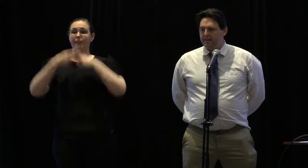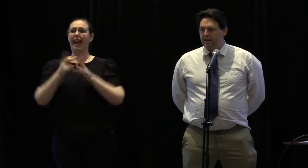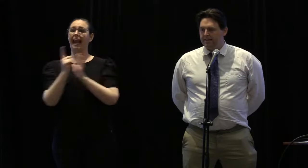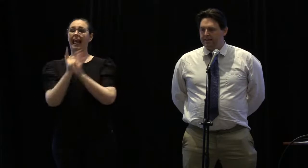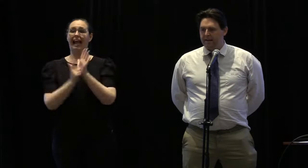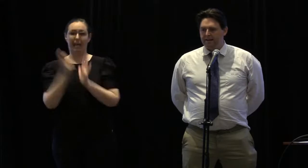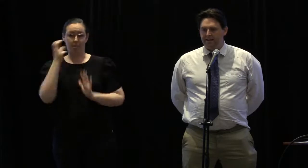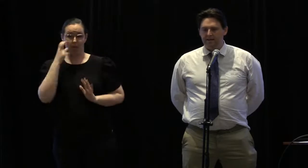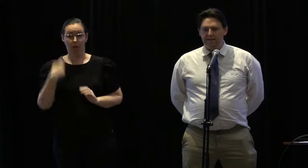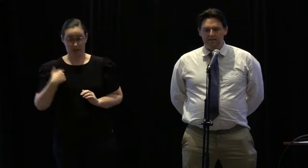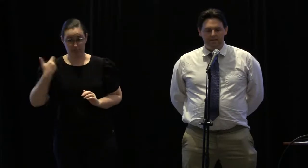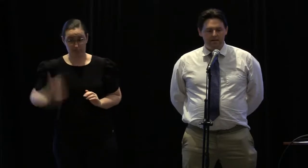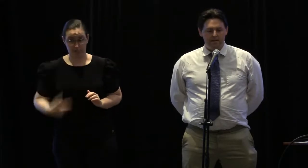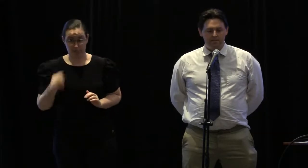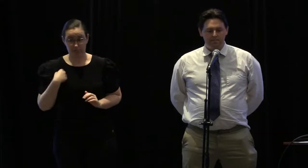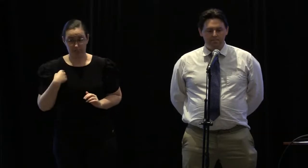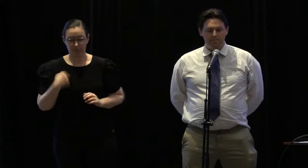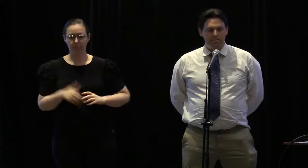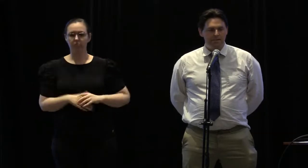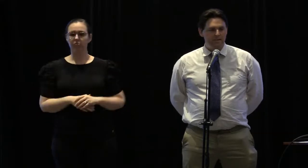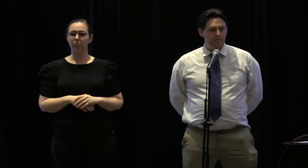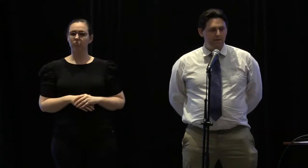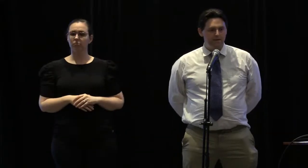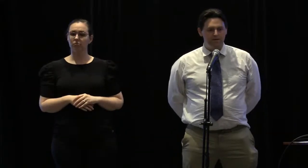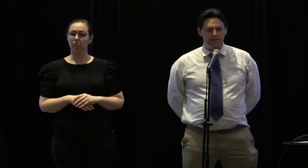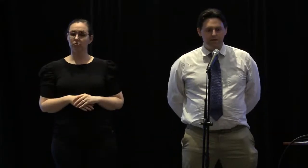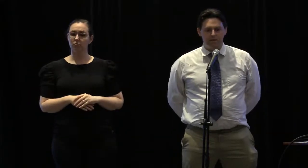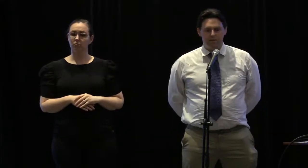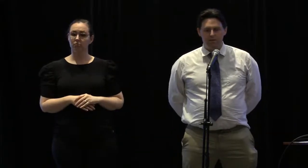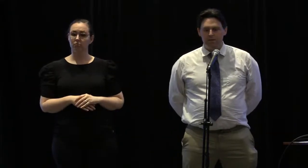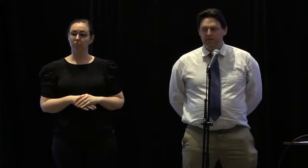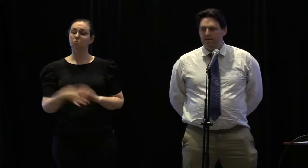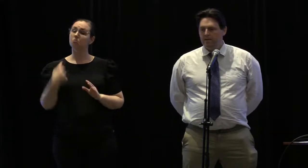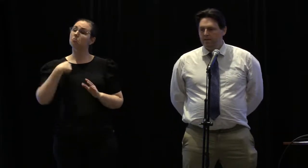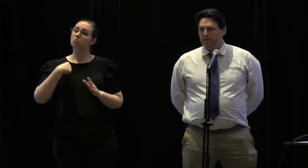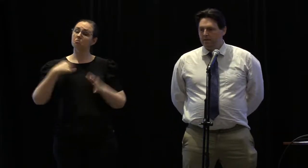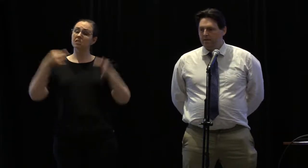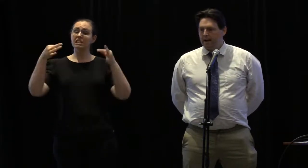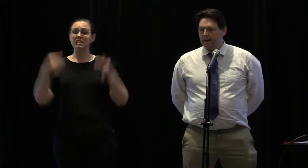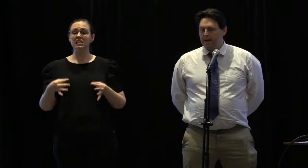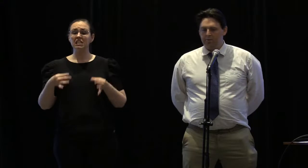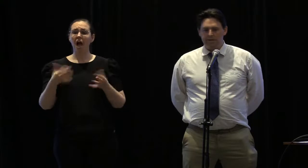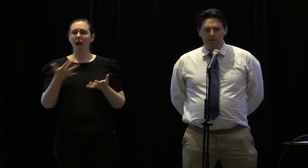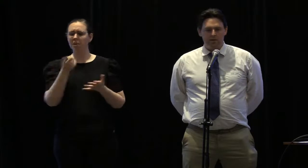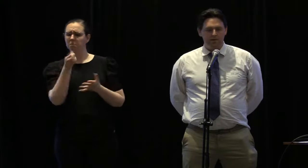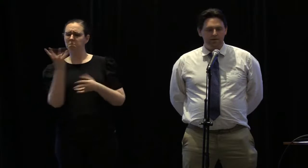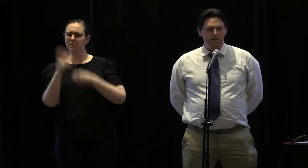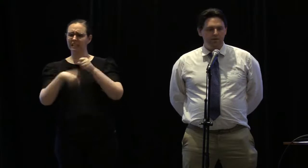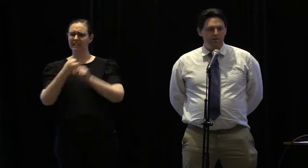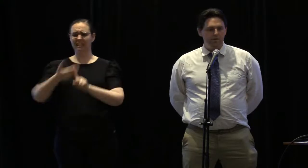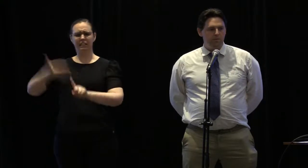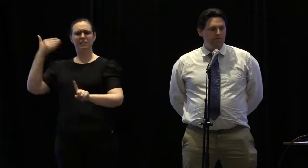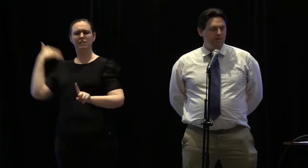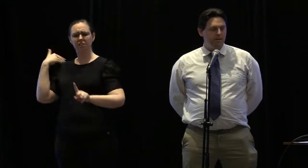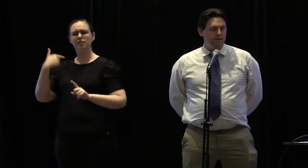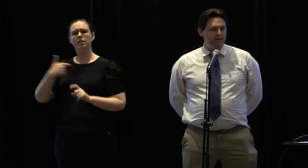And I decided some years ago that I was going